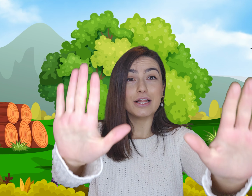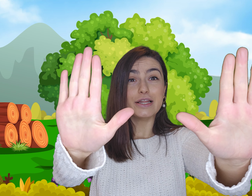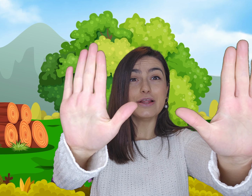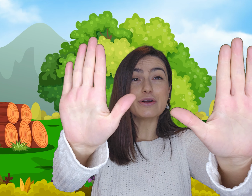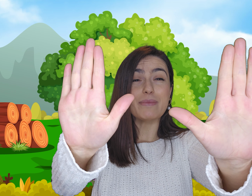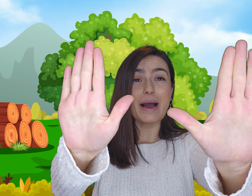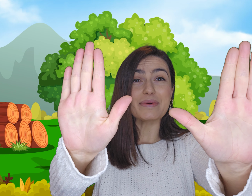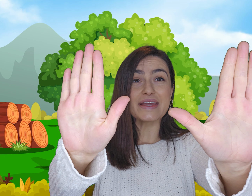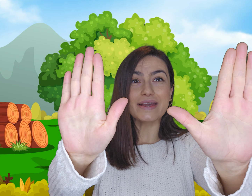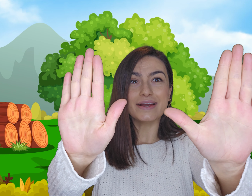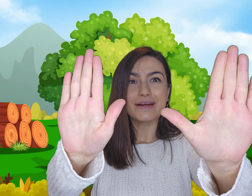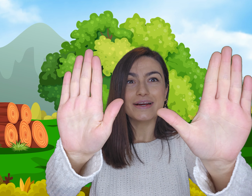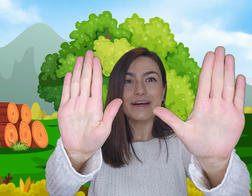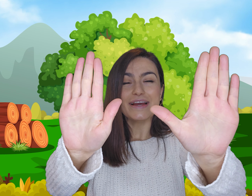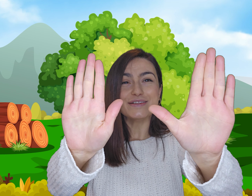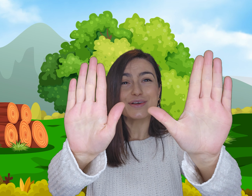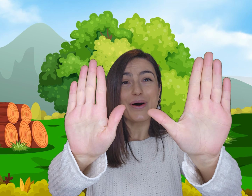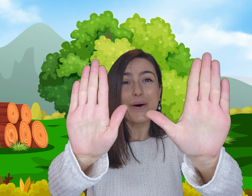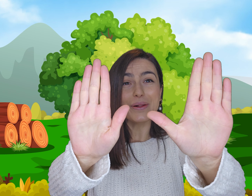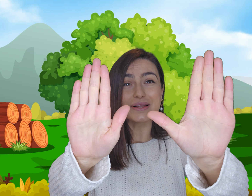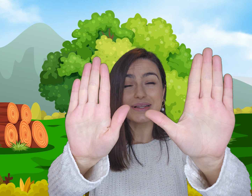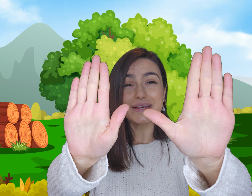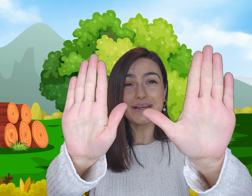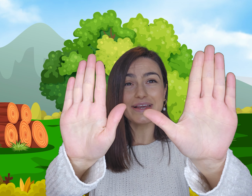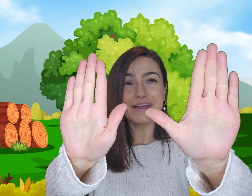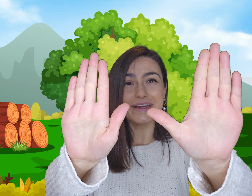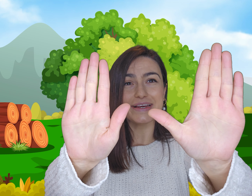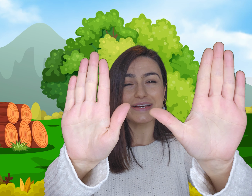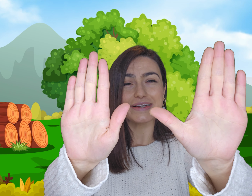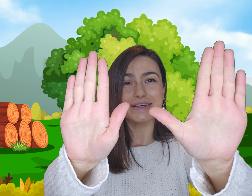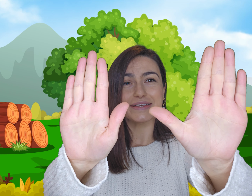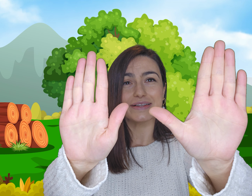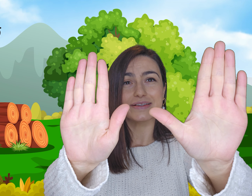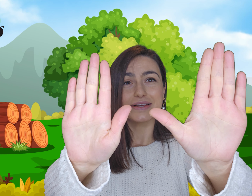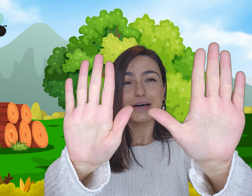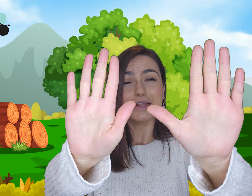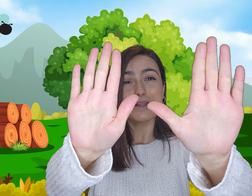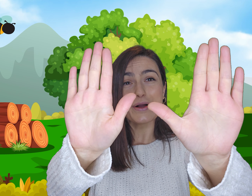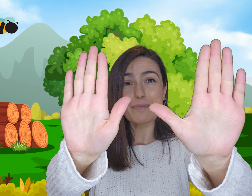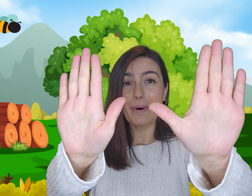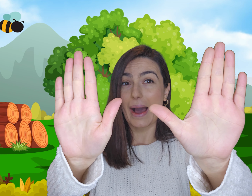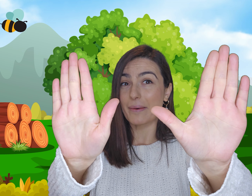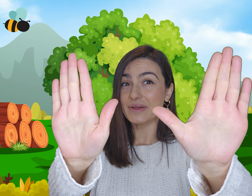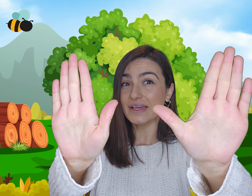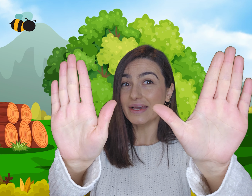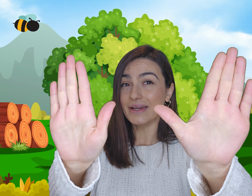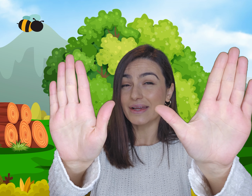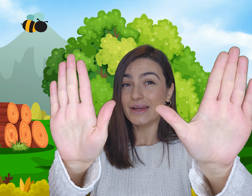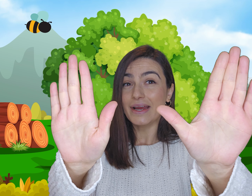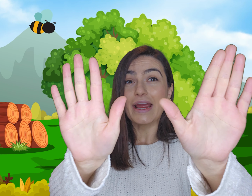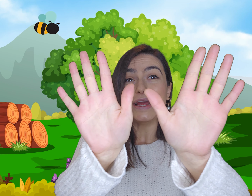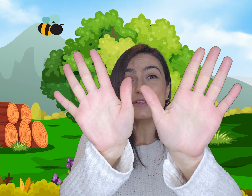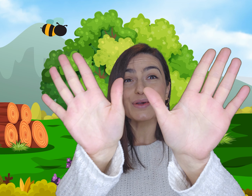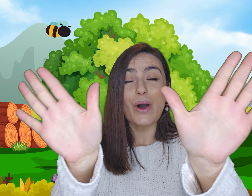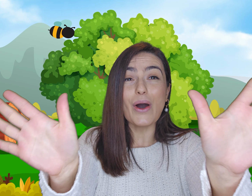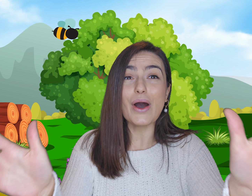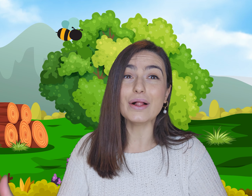look mommy it's all clean look mommy it's all